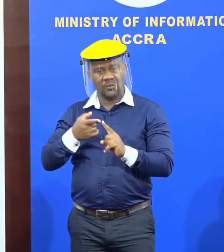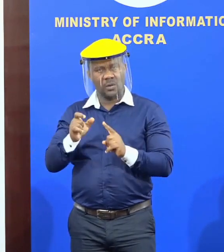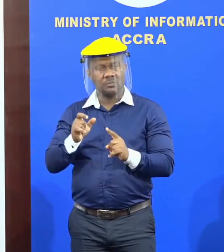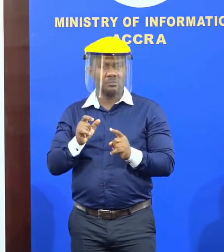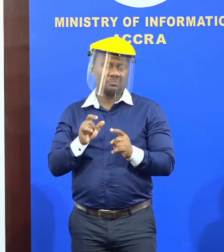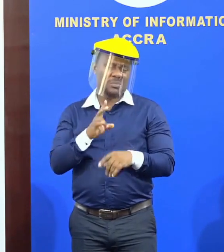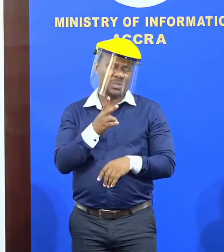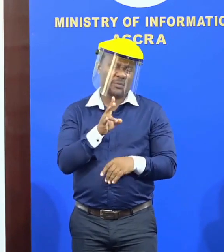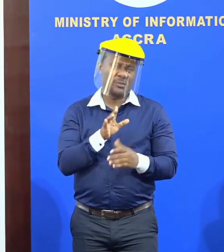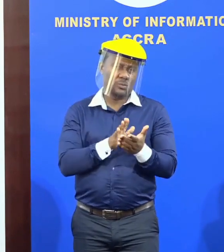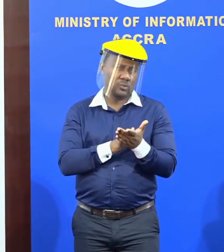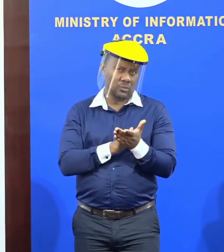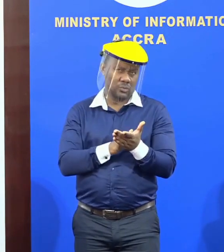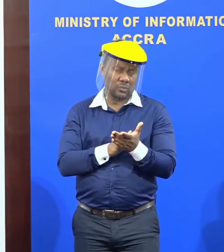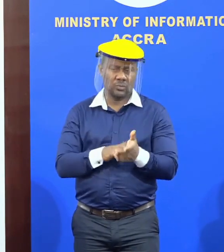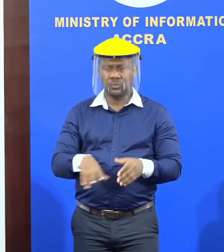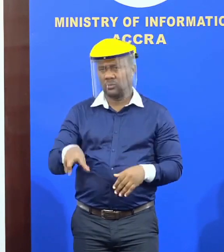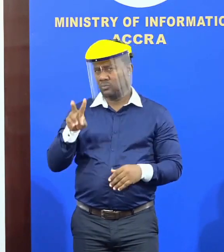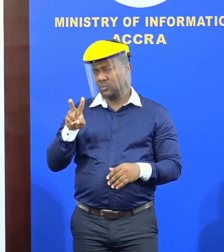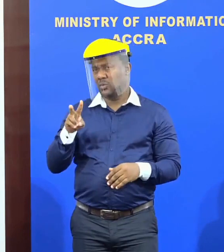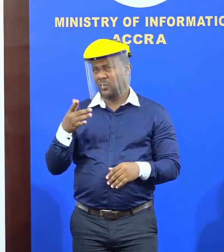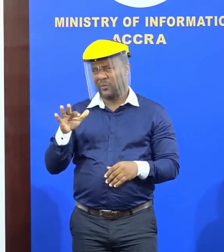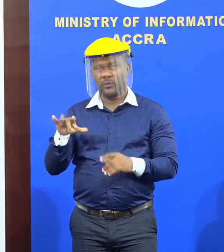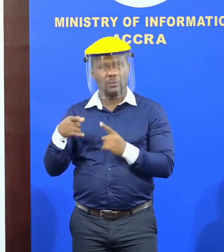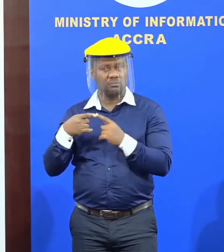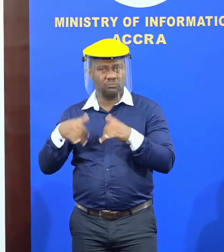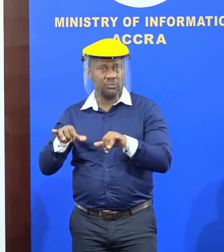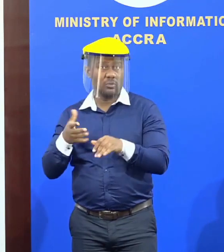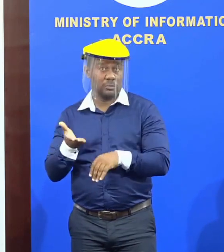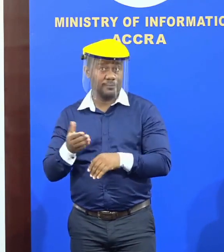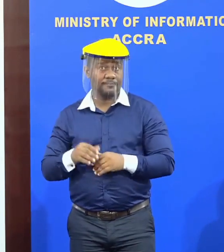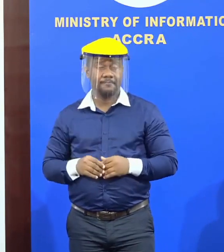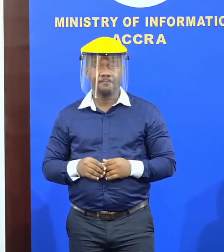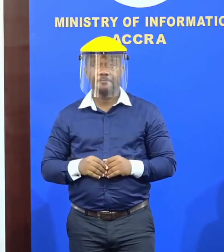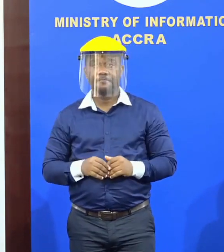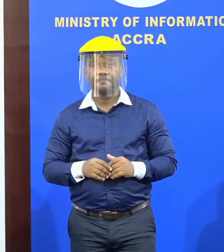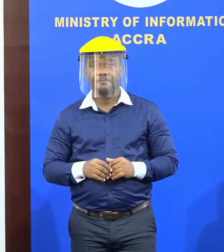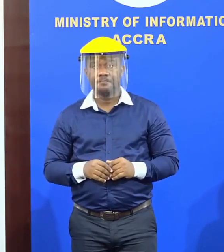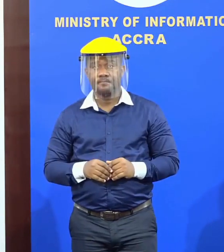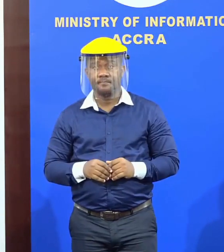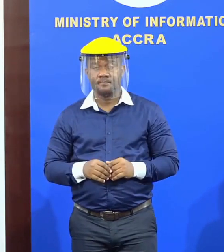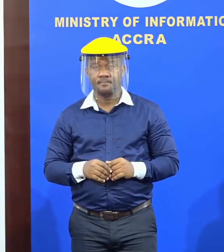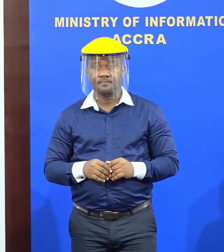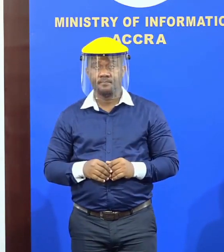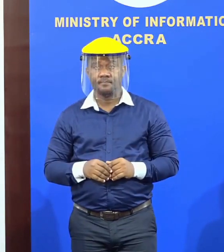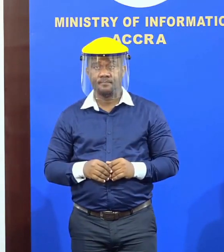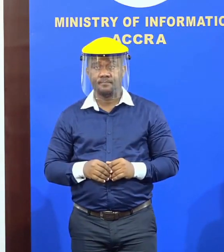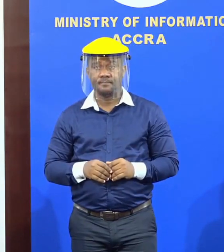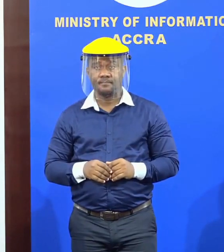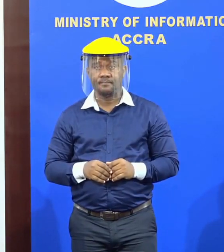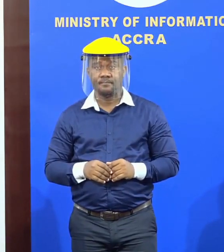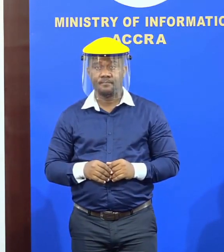have already recovered, so they have 6 active cases among the schools in Central region.